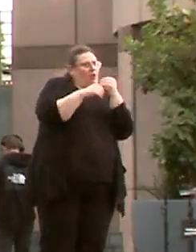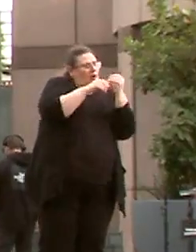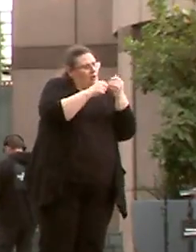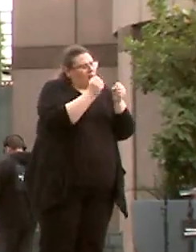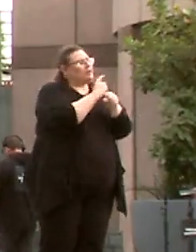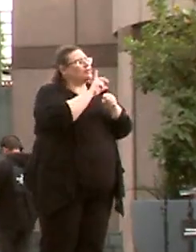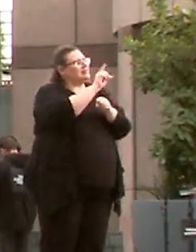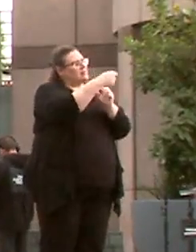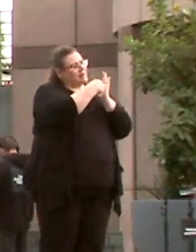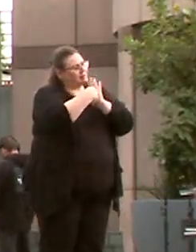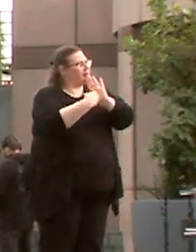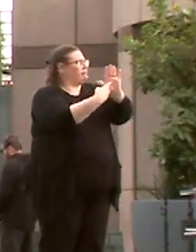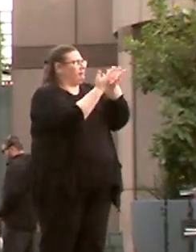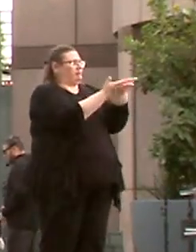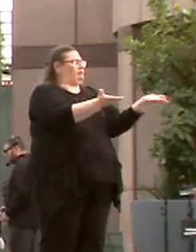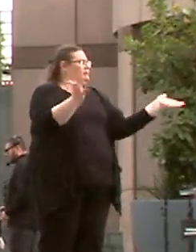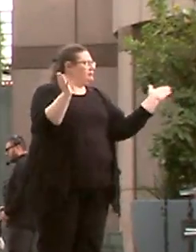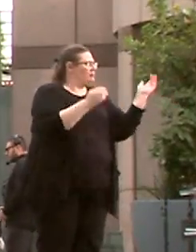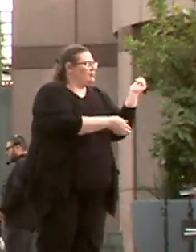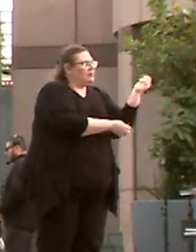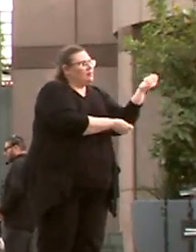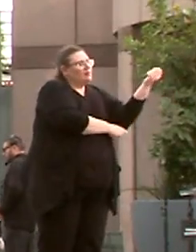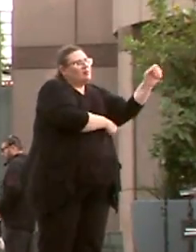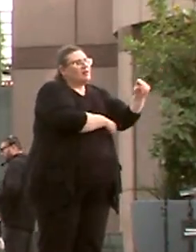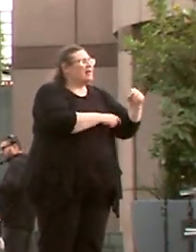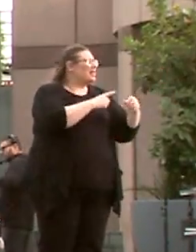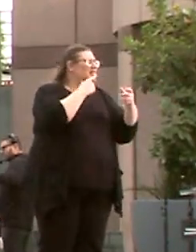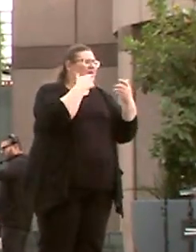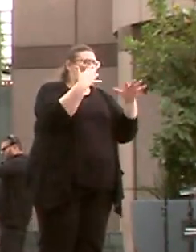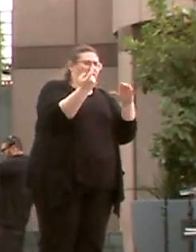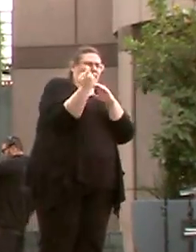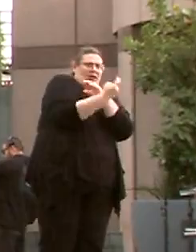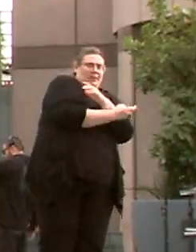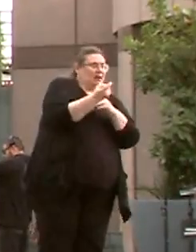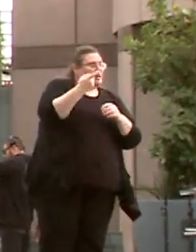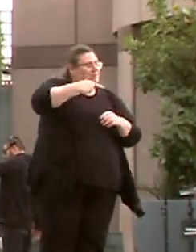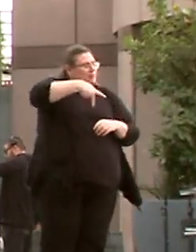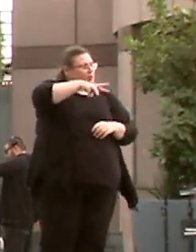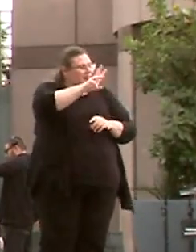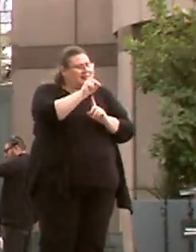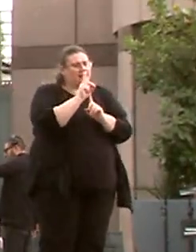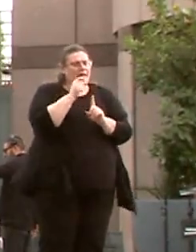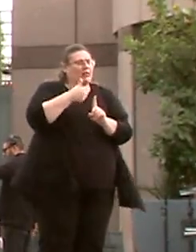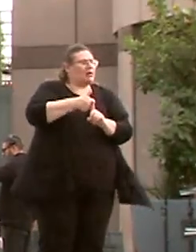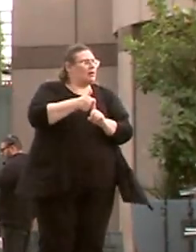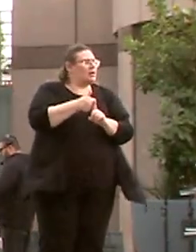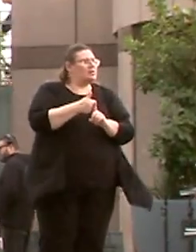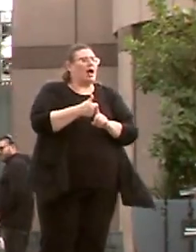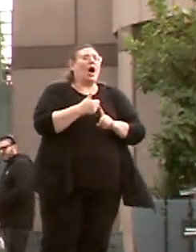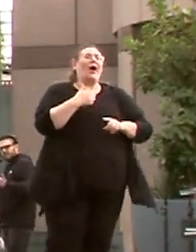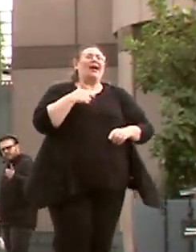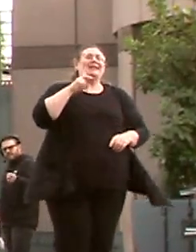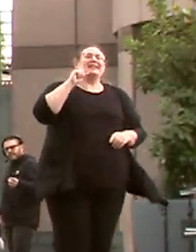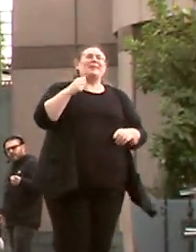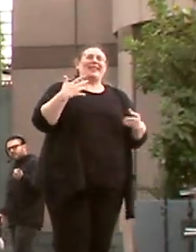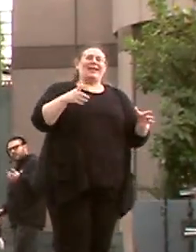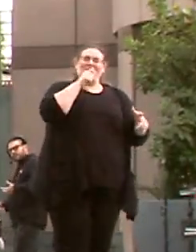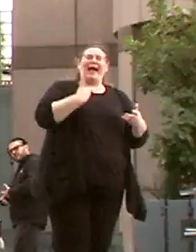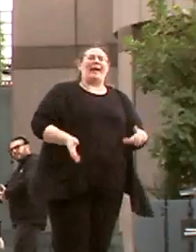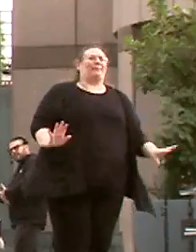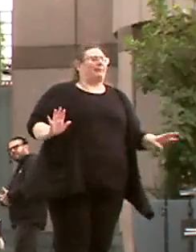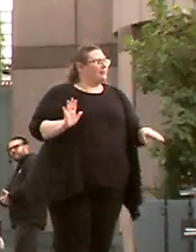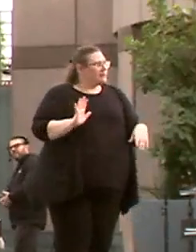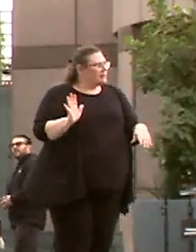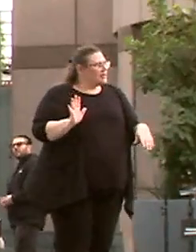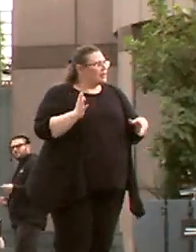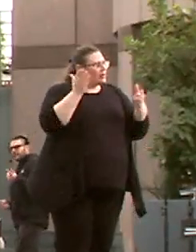to the forefront, because I think inherently folks with disabilities aren't just a person with a disability. They're a person with a disability who